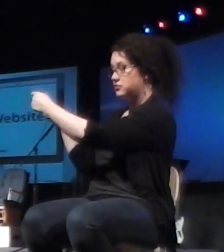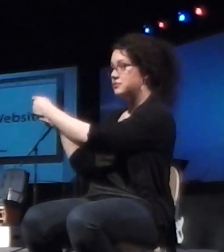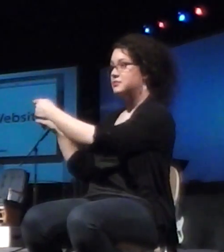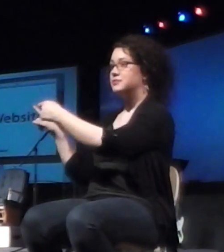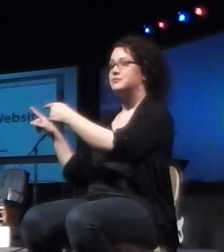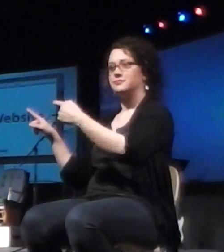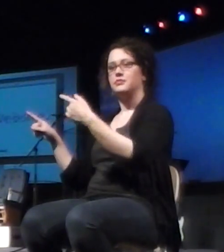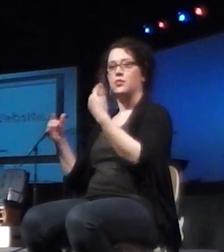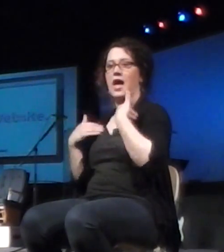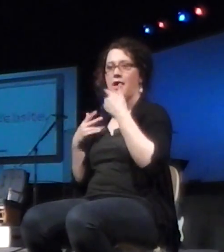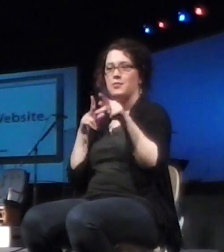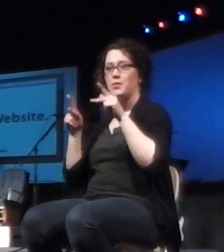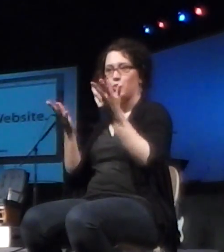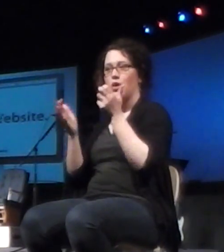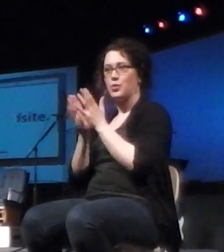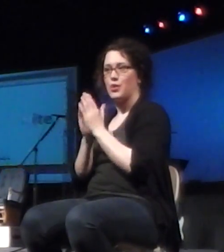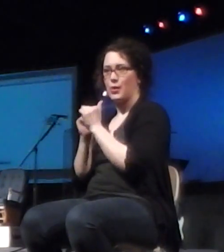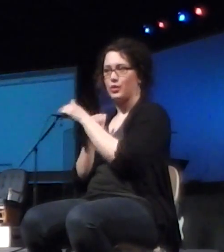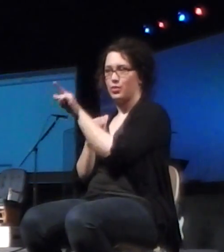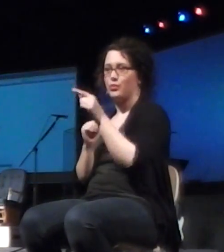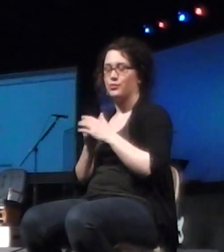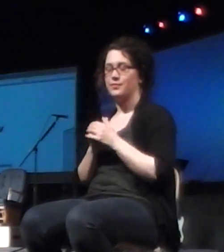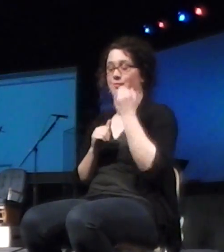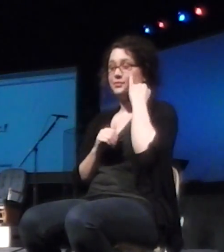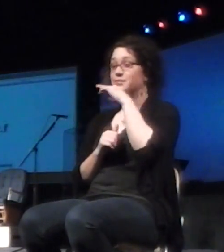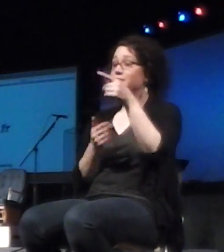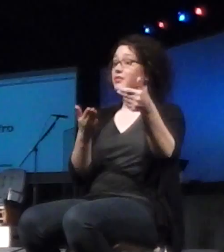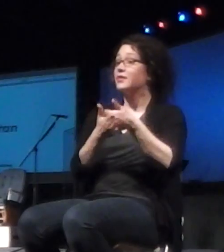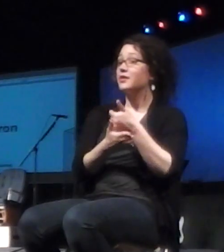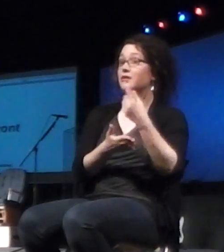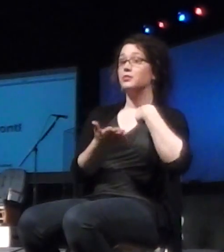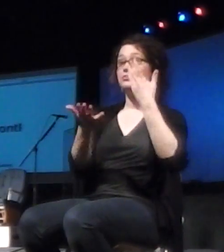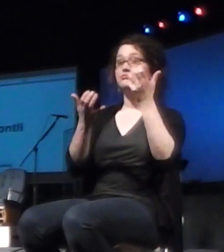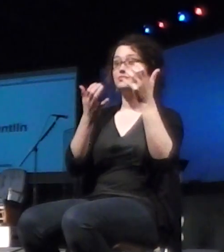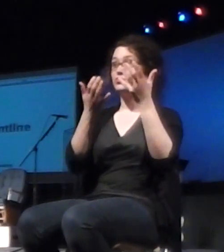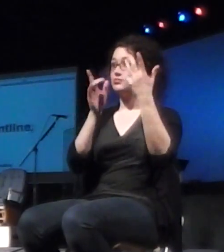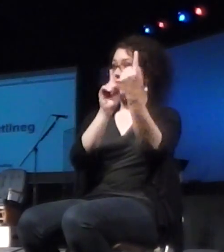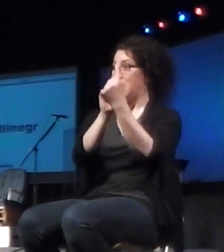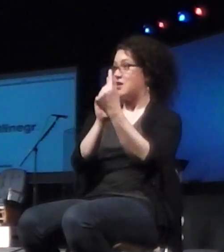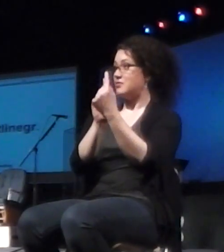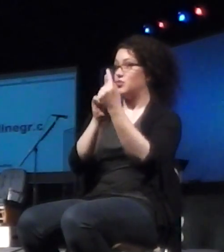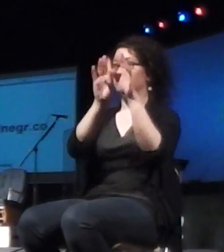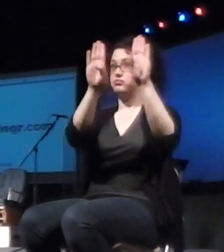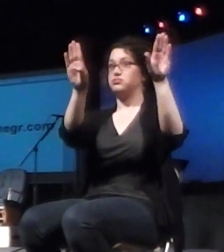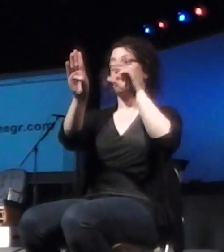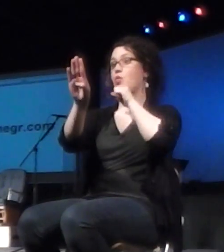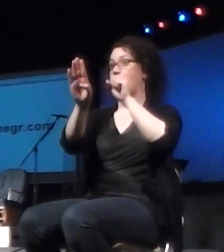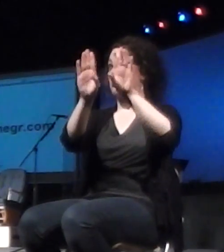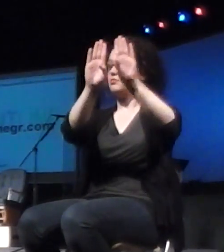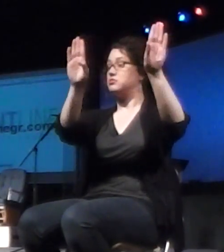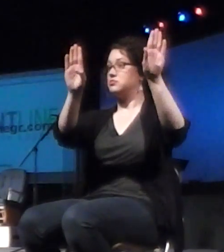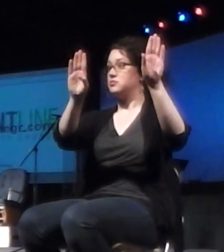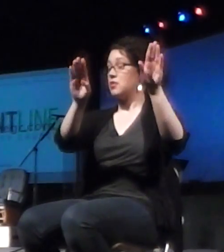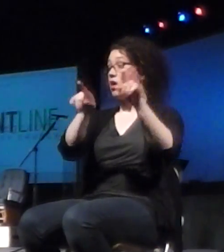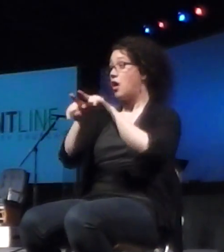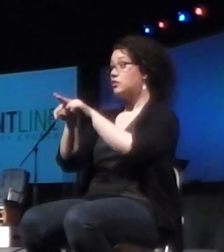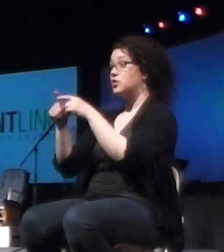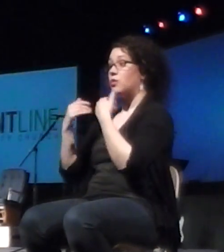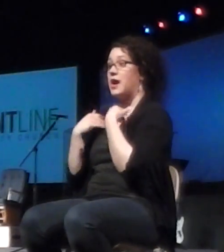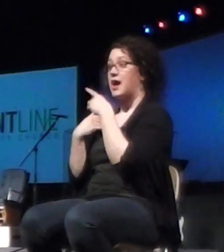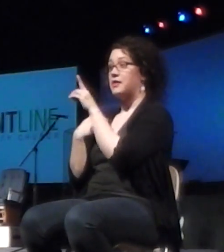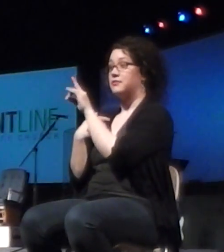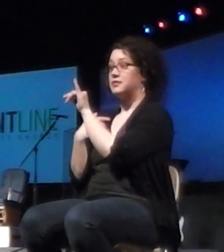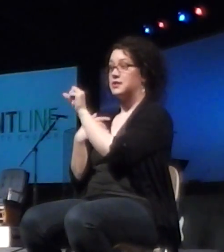people up here who would love to pray with you. If you're new, we'd love to meet you right out at the orange wall out there. We have Discover Frontline going on right after this service.